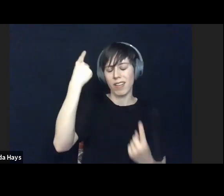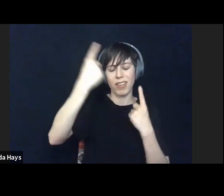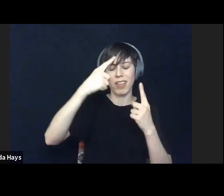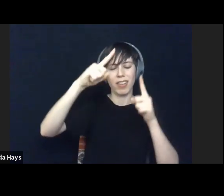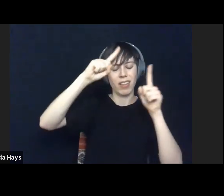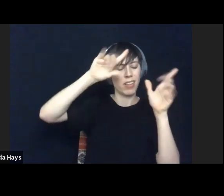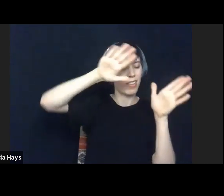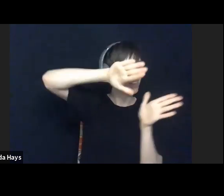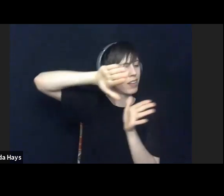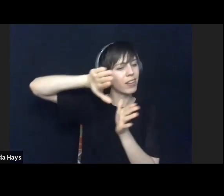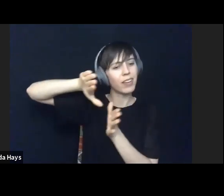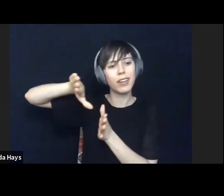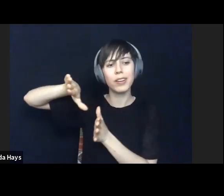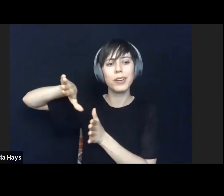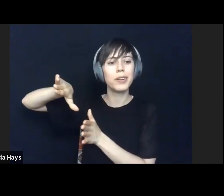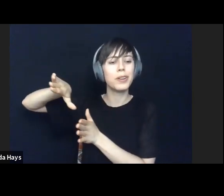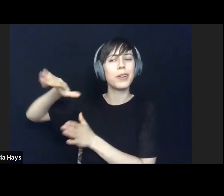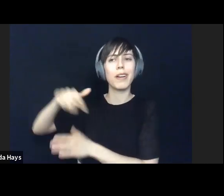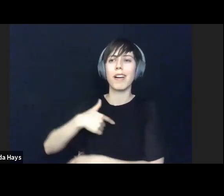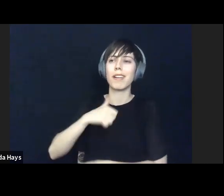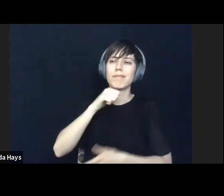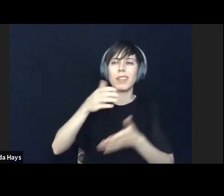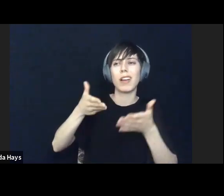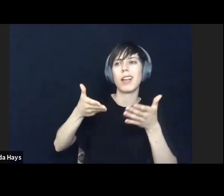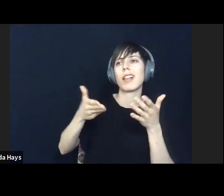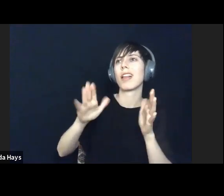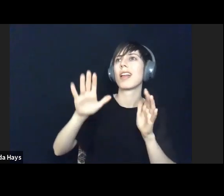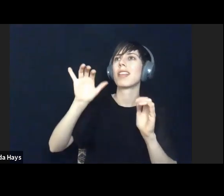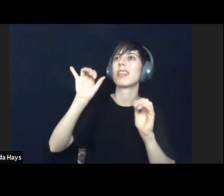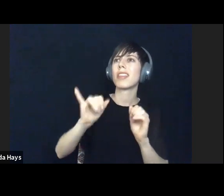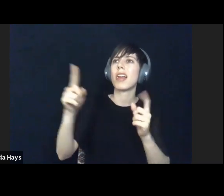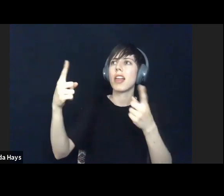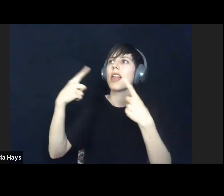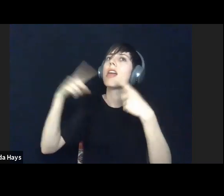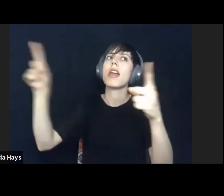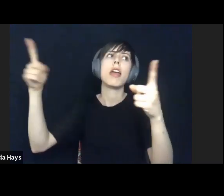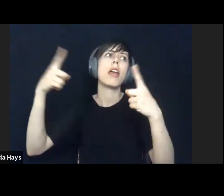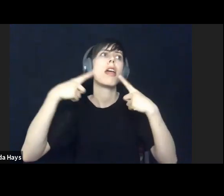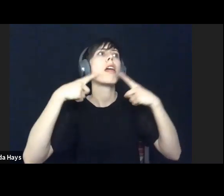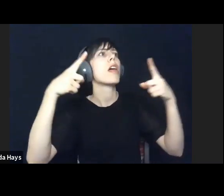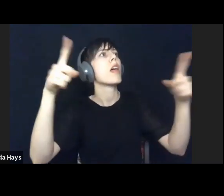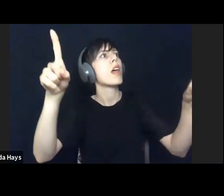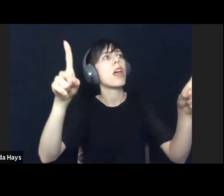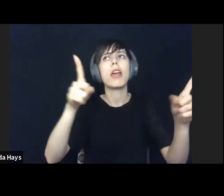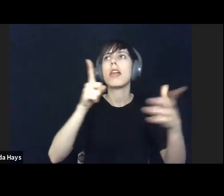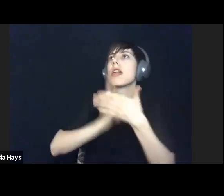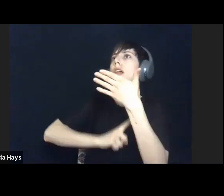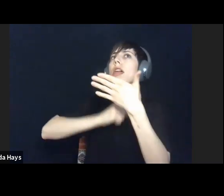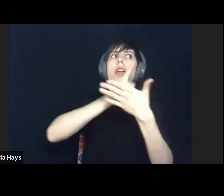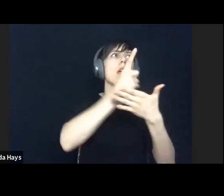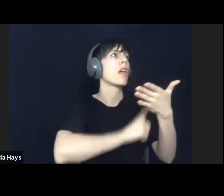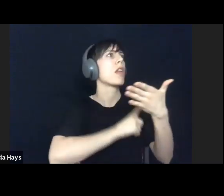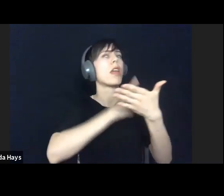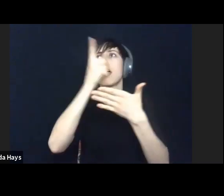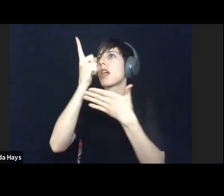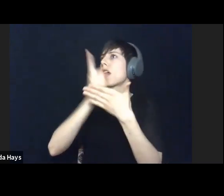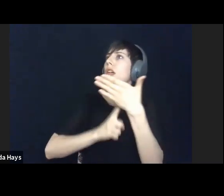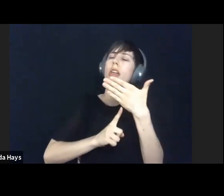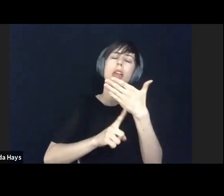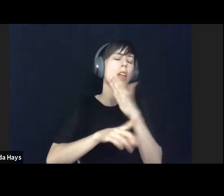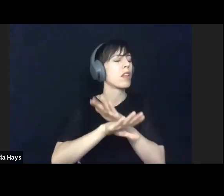I won't let the new ones fill the gaps. It's no trouble, it's what